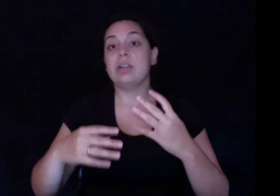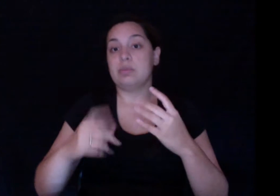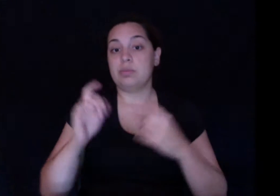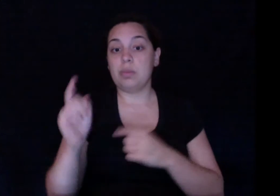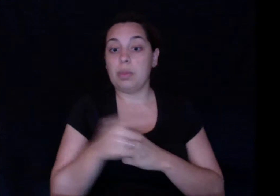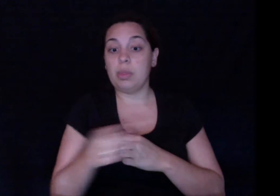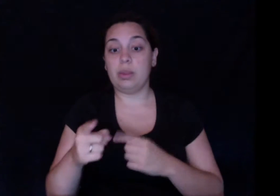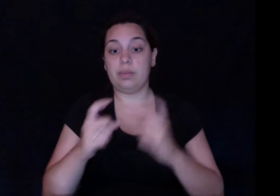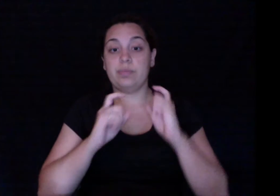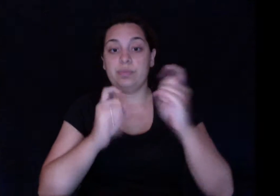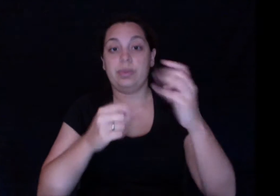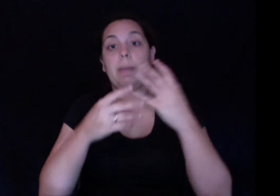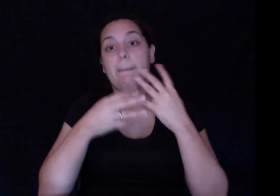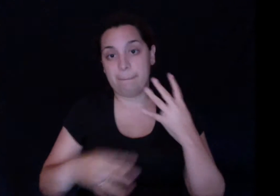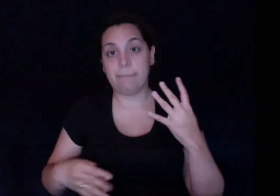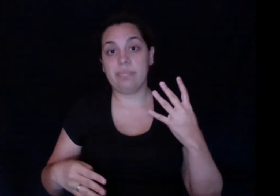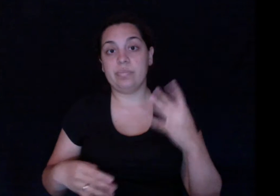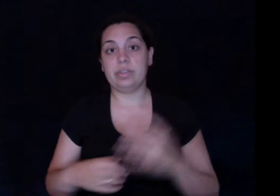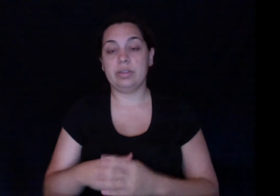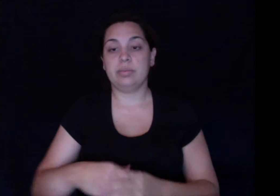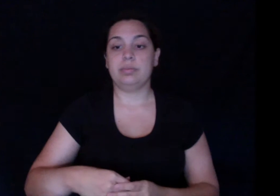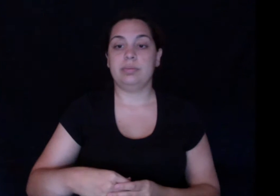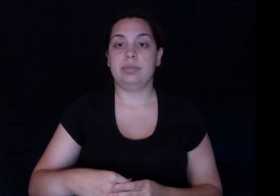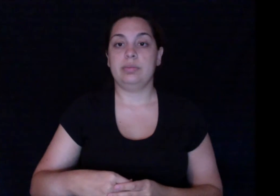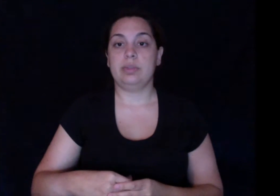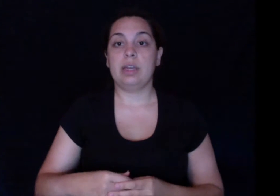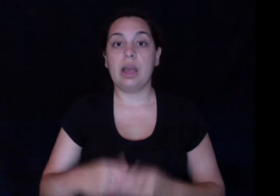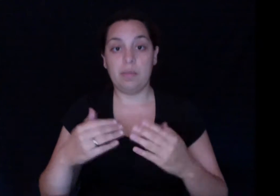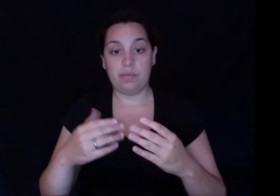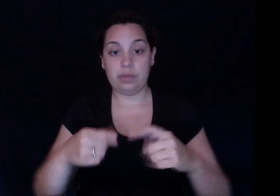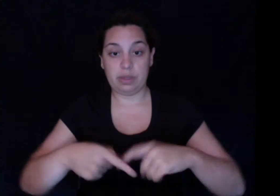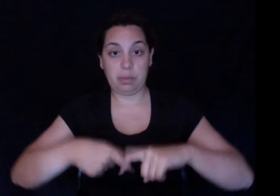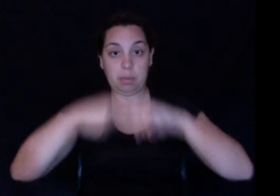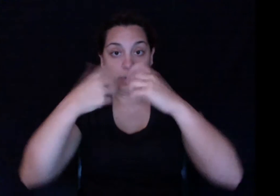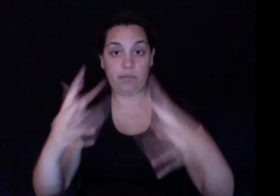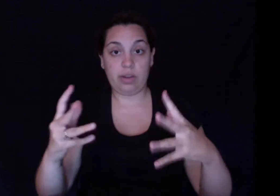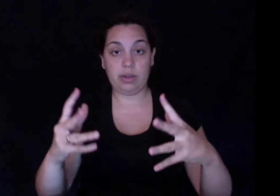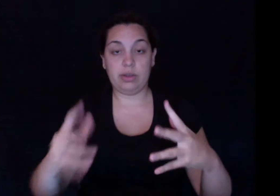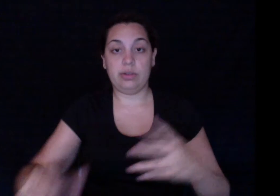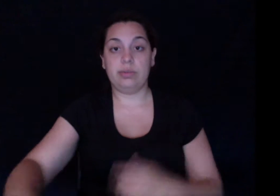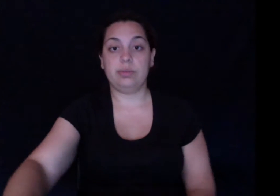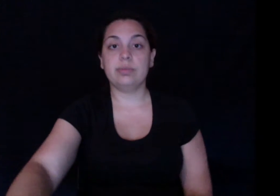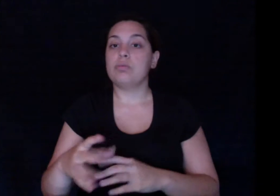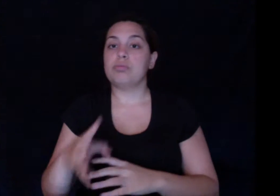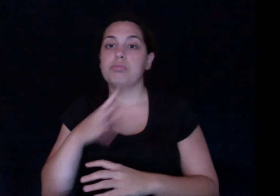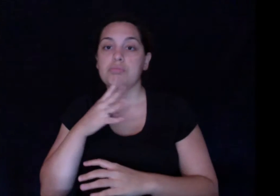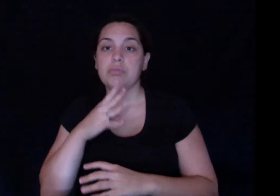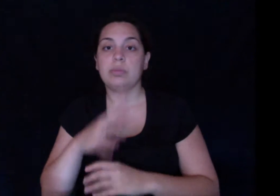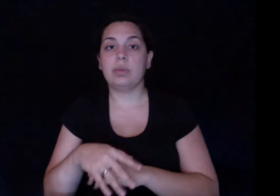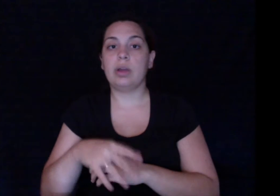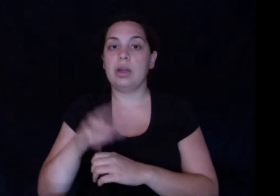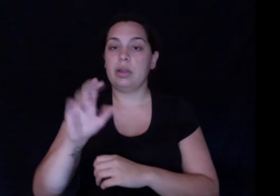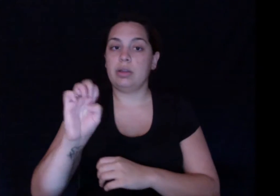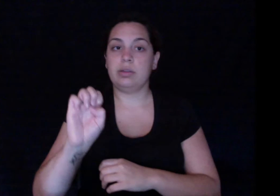That's less than a meal at Chipotle, and you can have your own beautiful website. For a free trial with no credit card required, just head over to squarespace.com. When you like